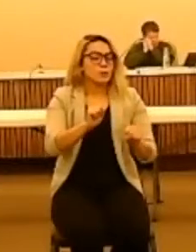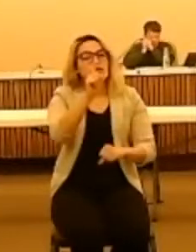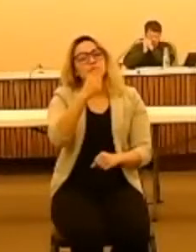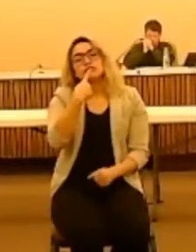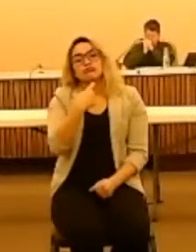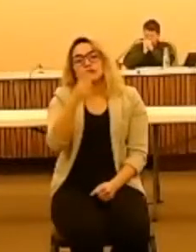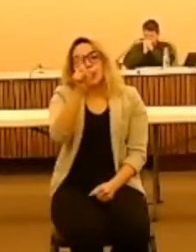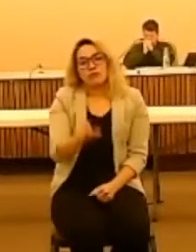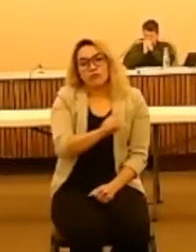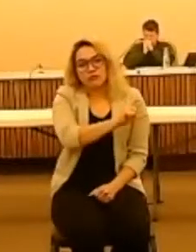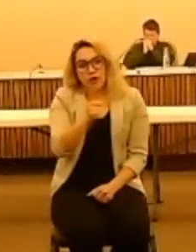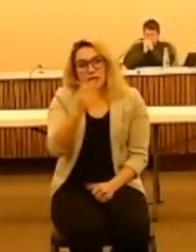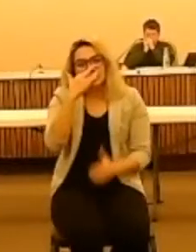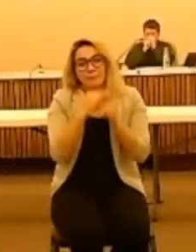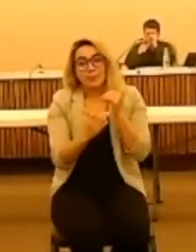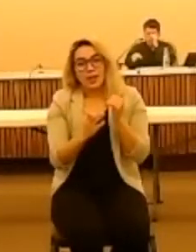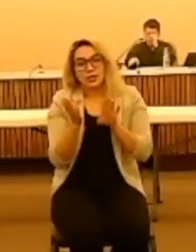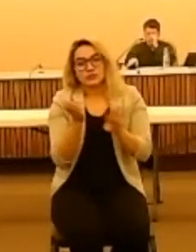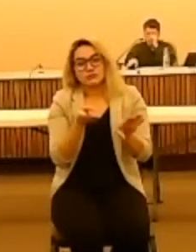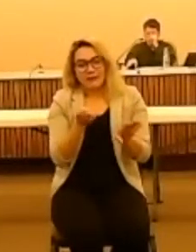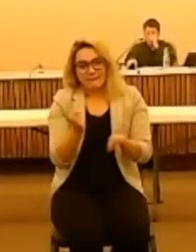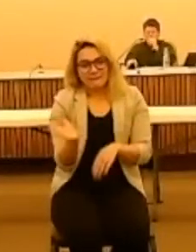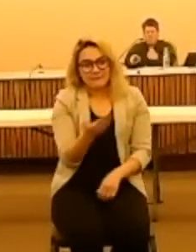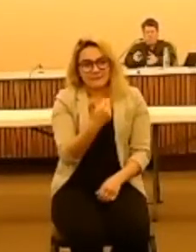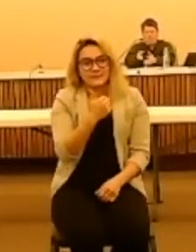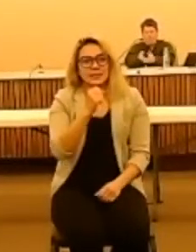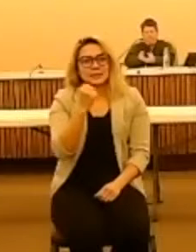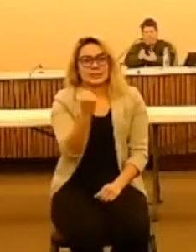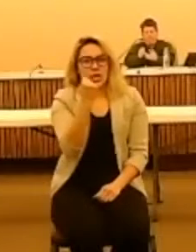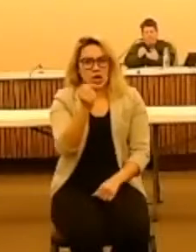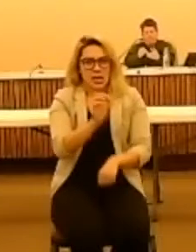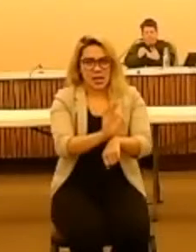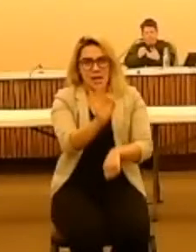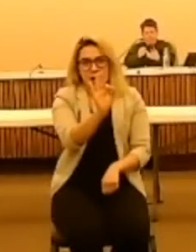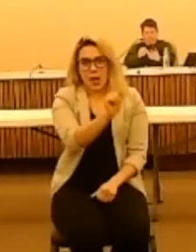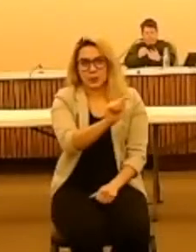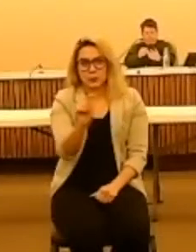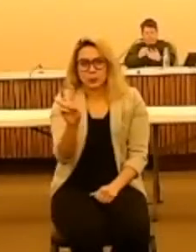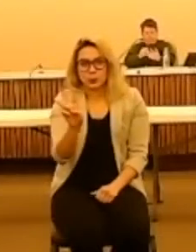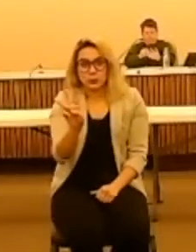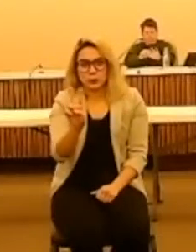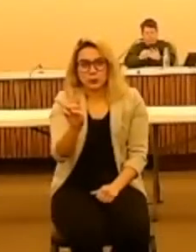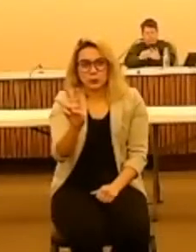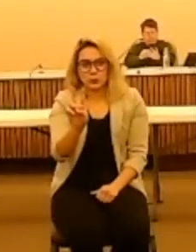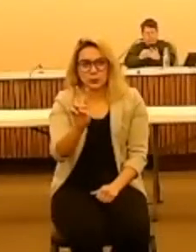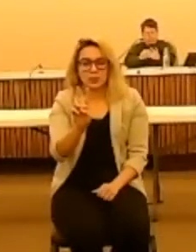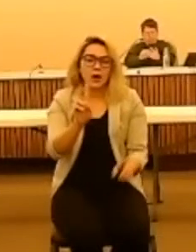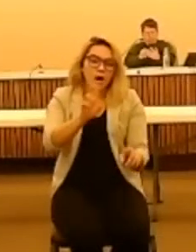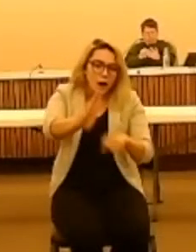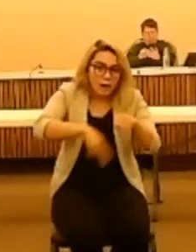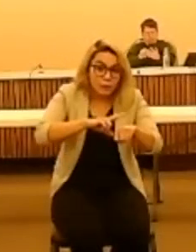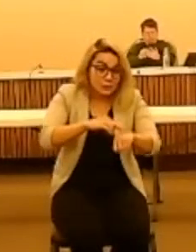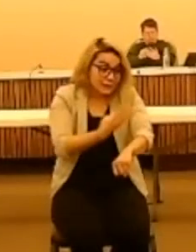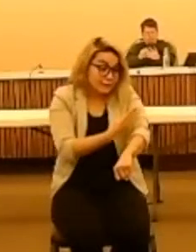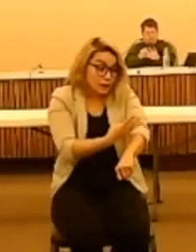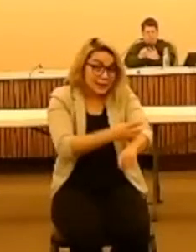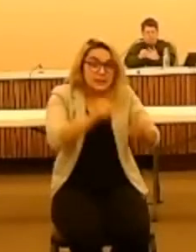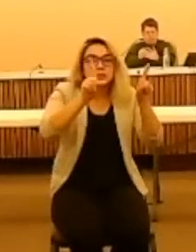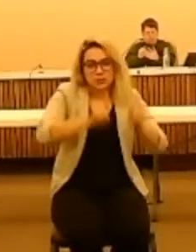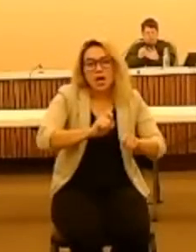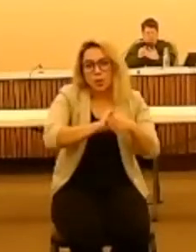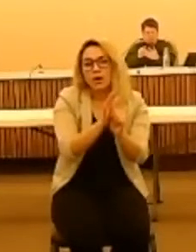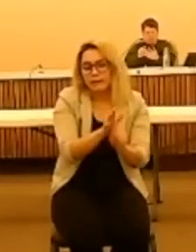January 30th, 9 to 2. All donations being tested for COVID antibodies.